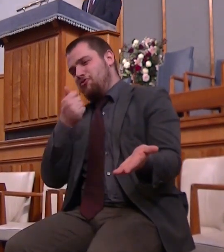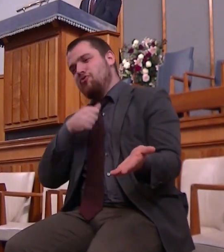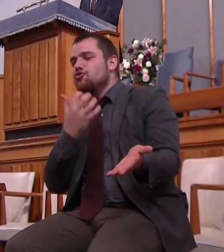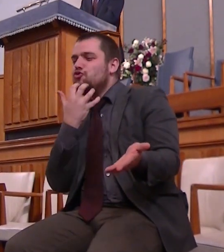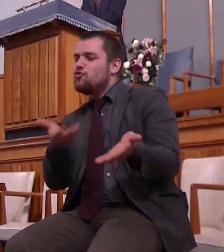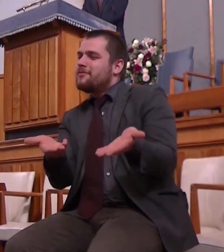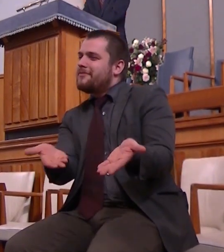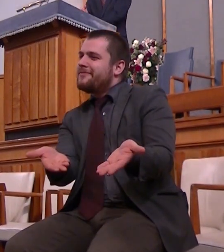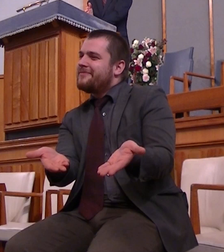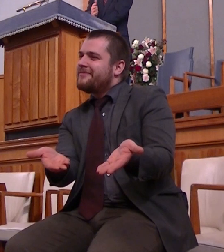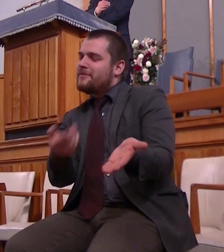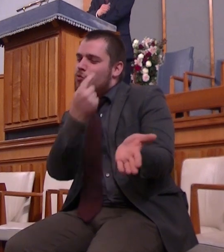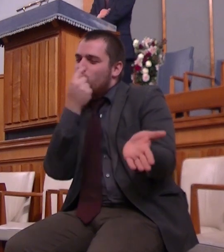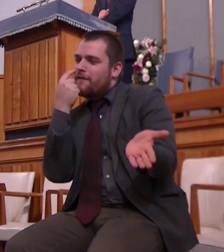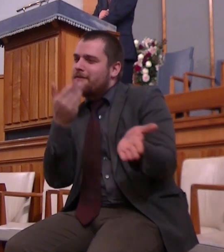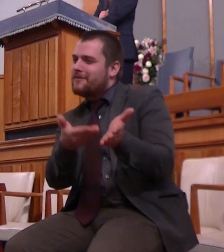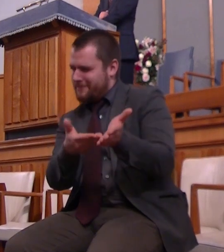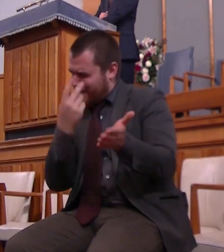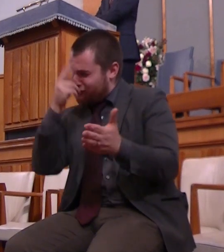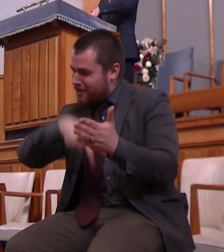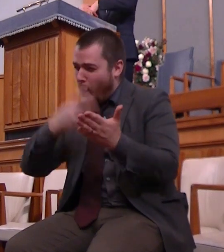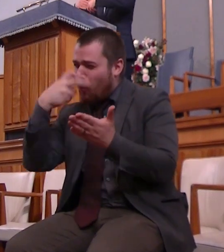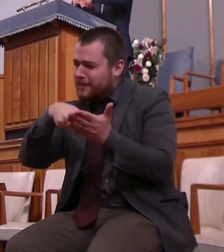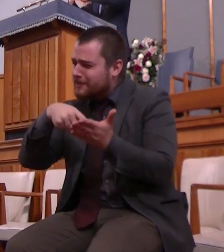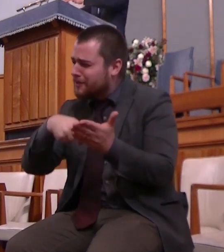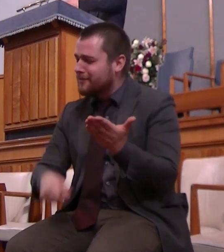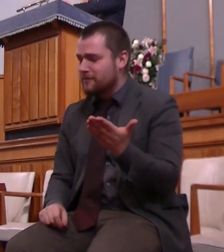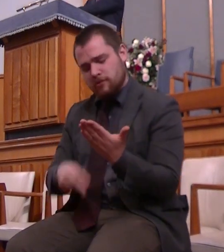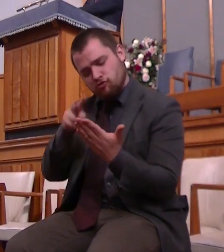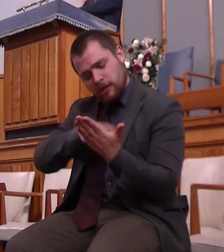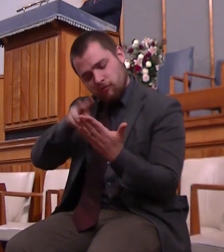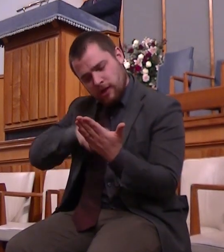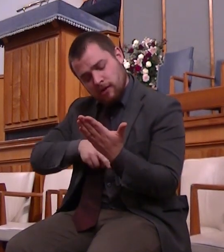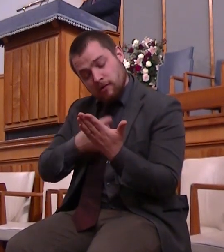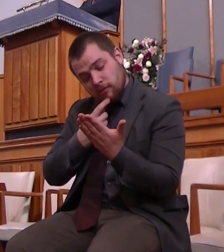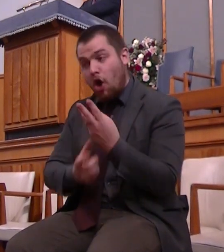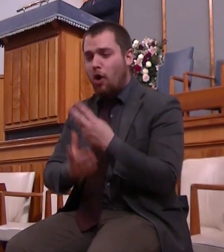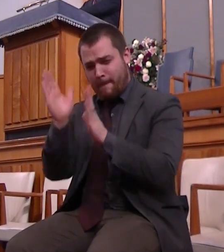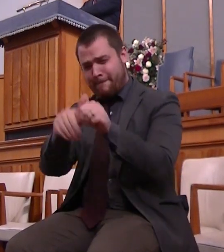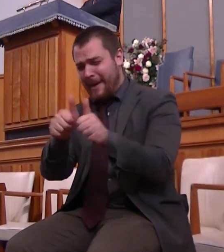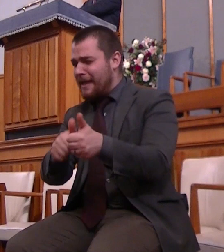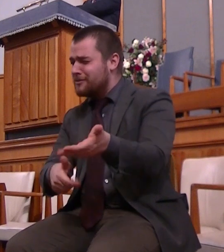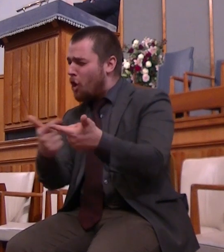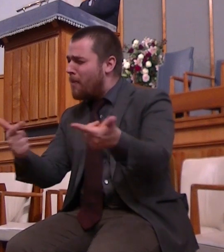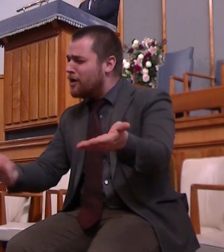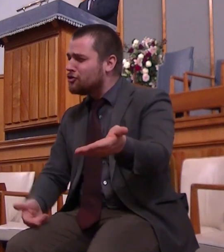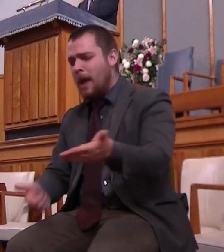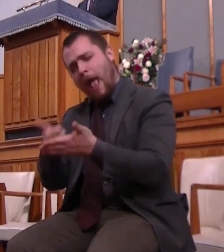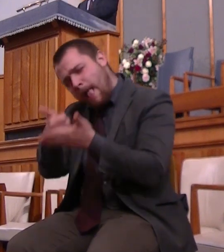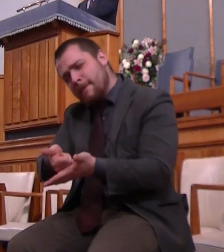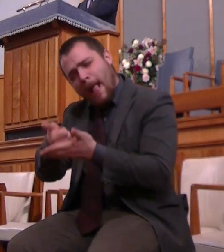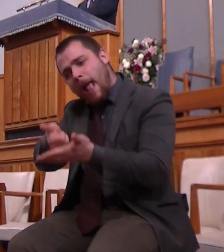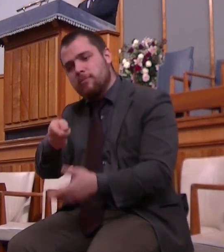That down the history of the Old Testament, God did wonderful things for that nation, and they